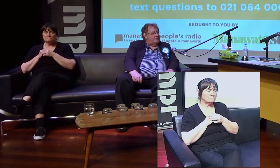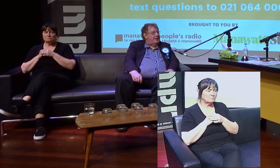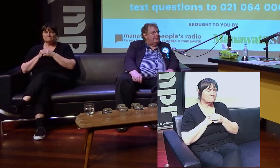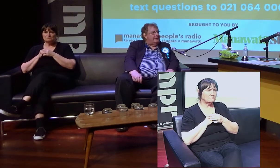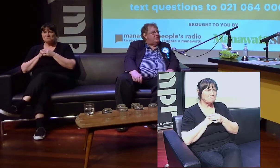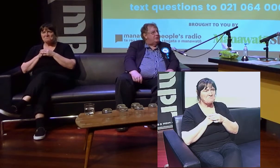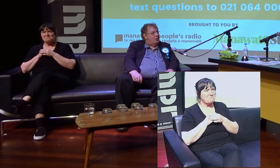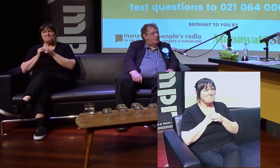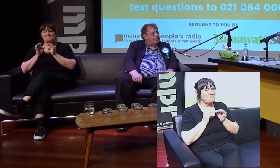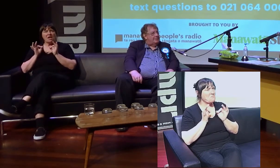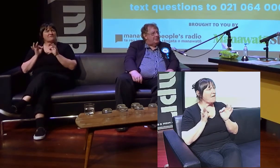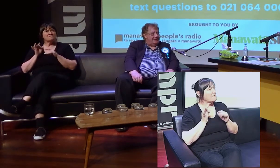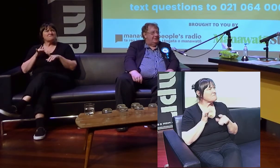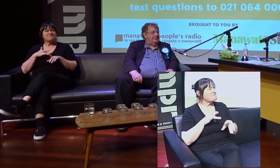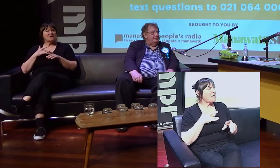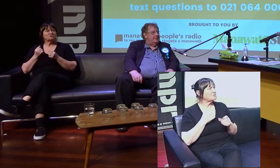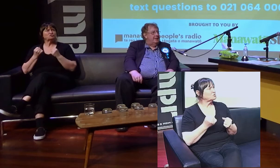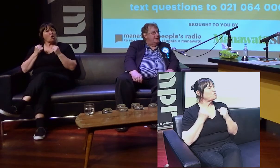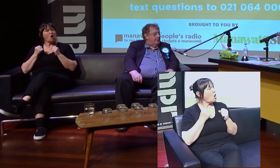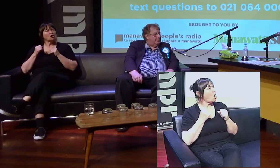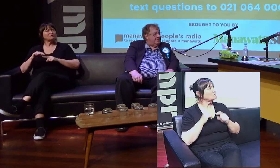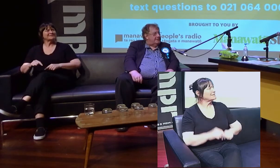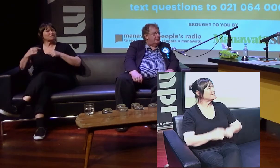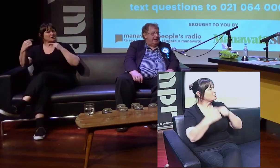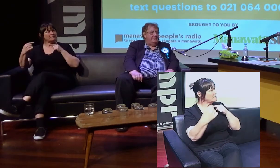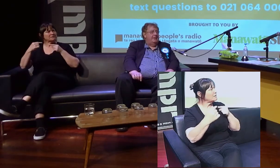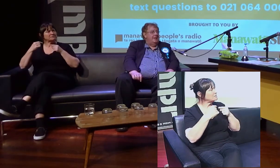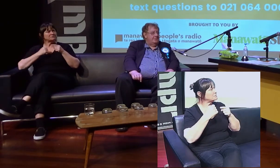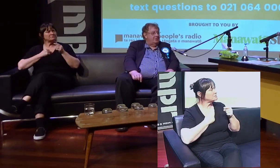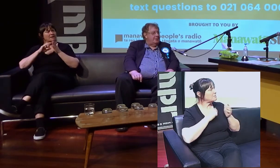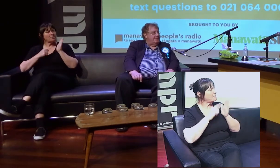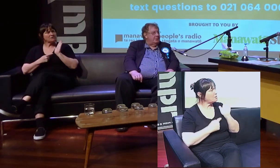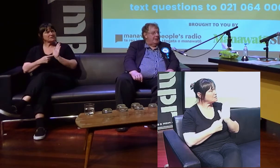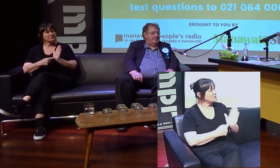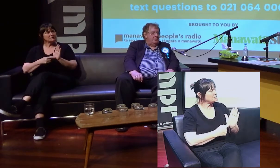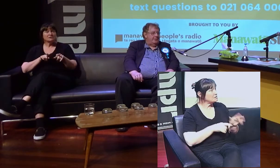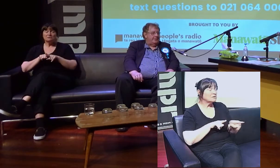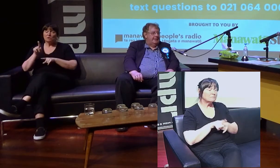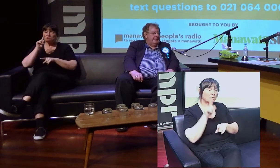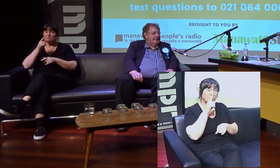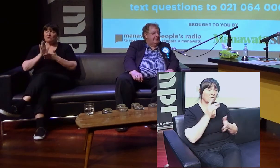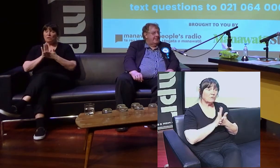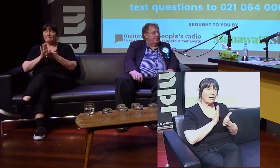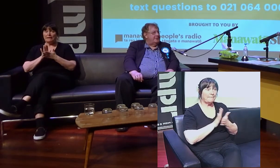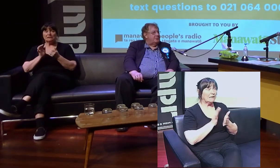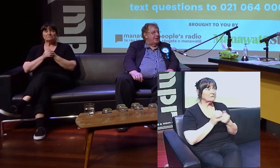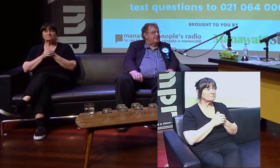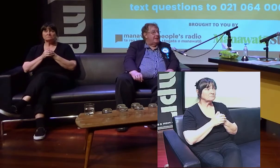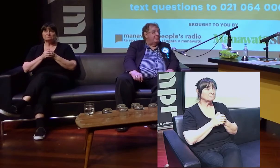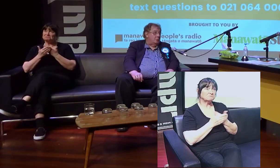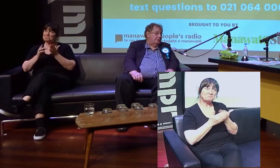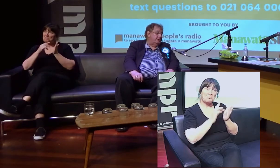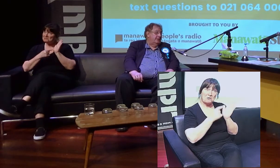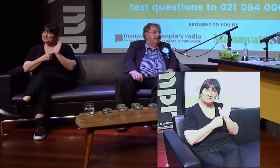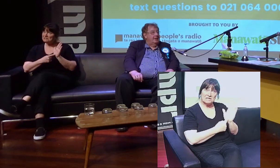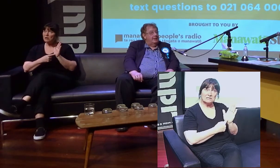I haven't found any strong objection to the policies that we have. Most people are very happy with the policies we have, say,